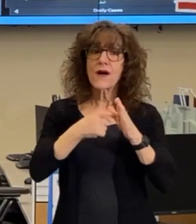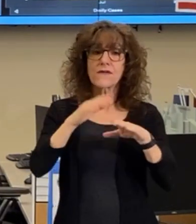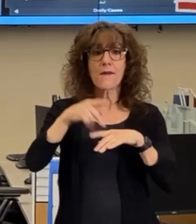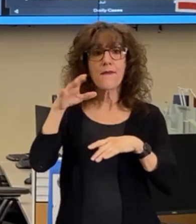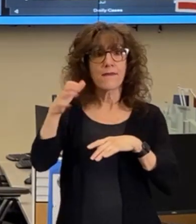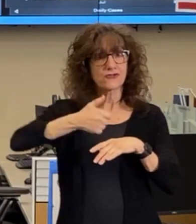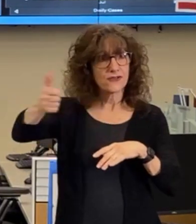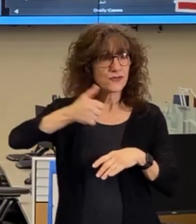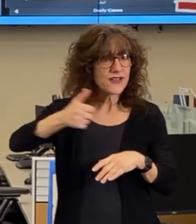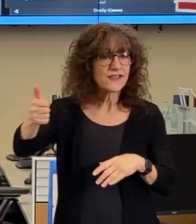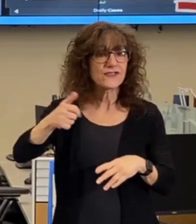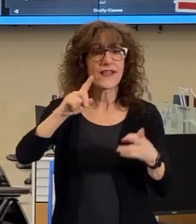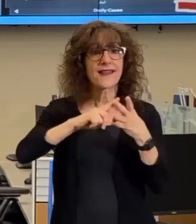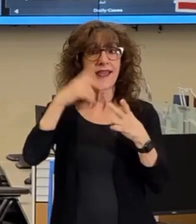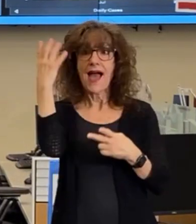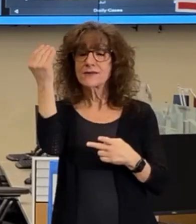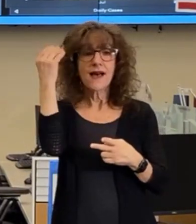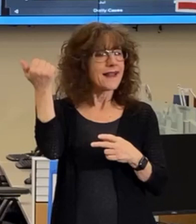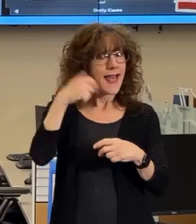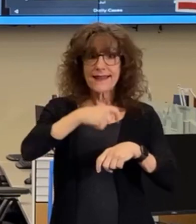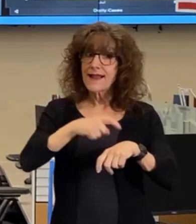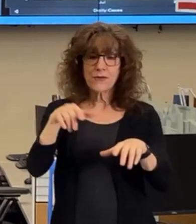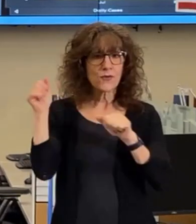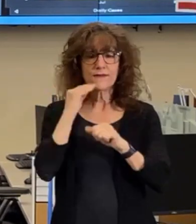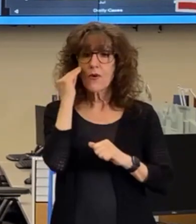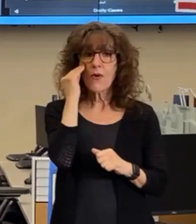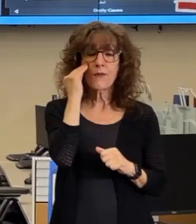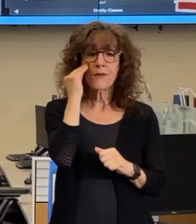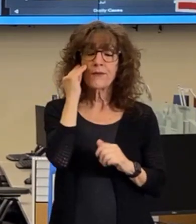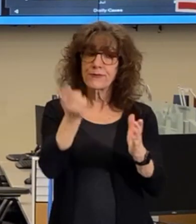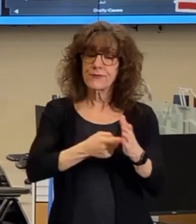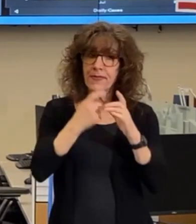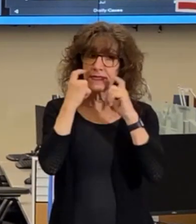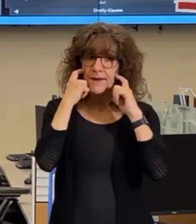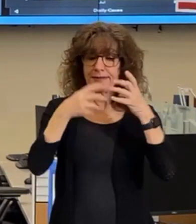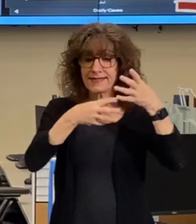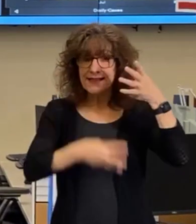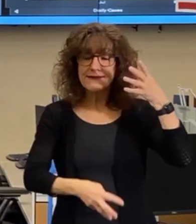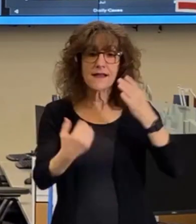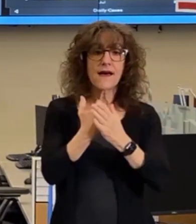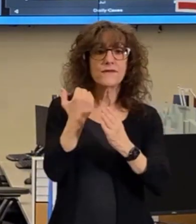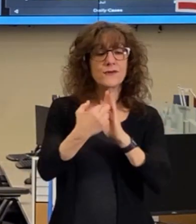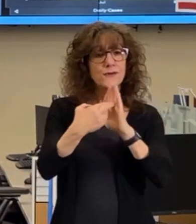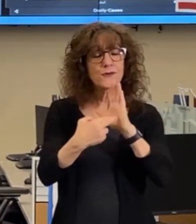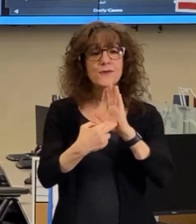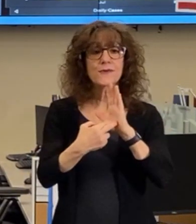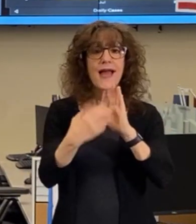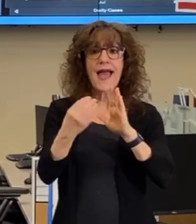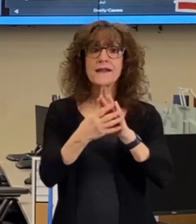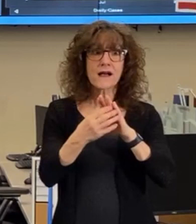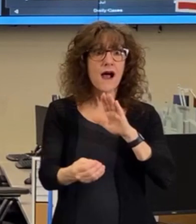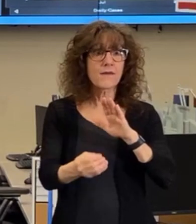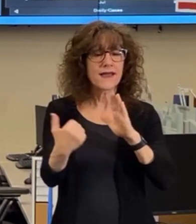public transportation and outside anytime you leave your home. A complete list of our updated guidelines, in addition to a copy